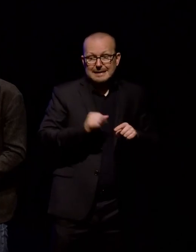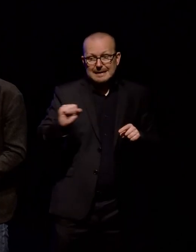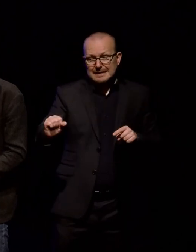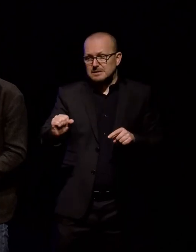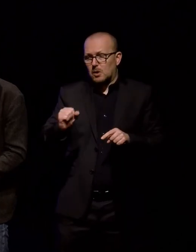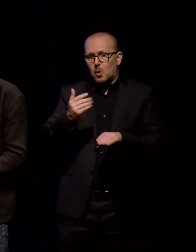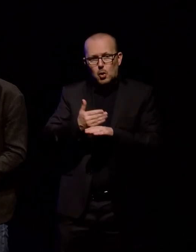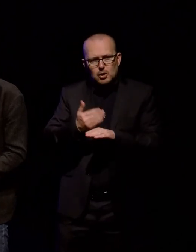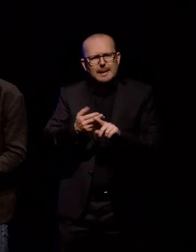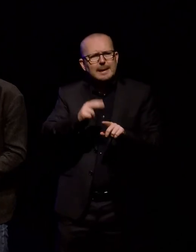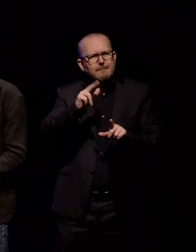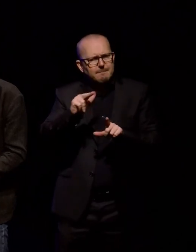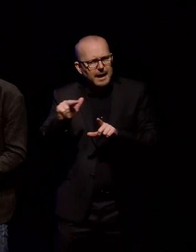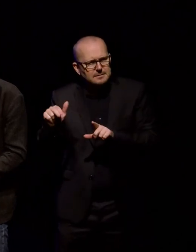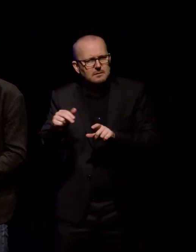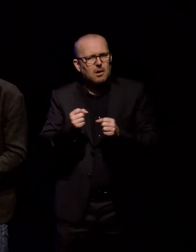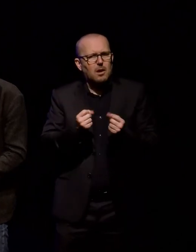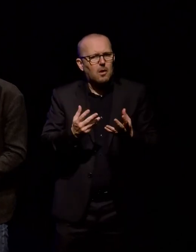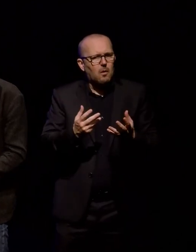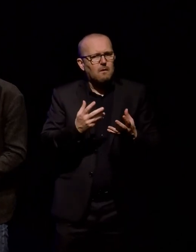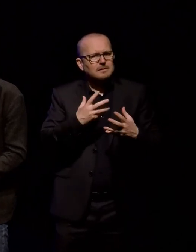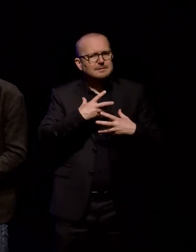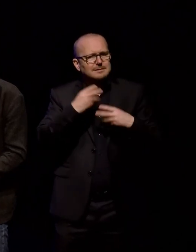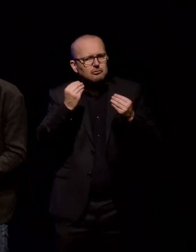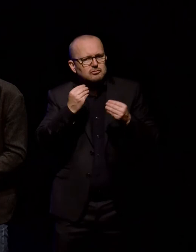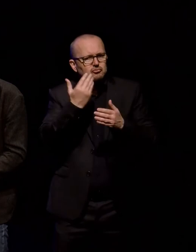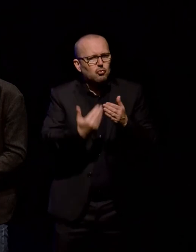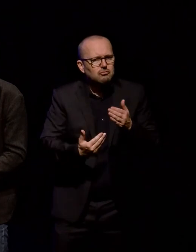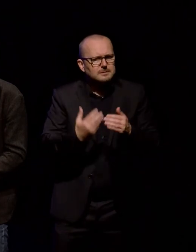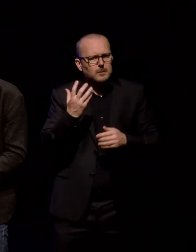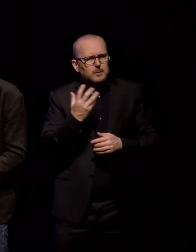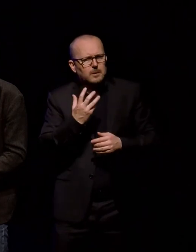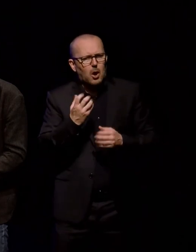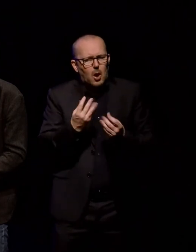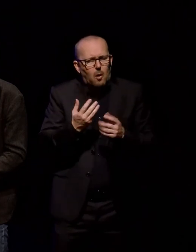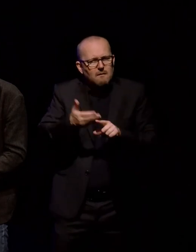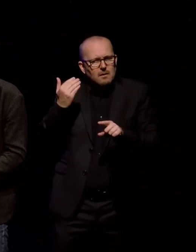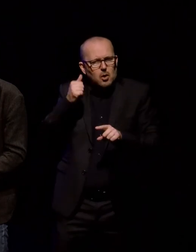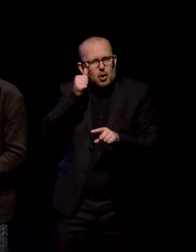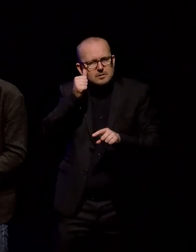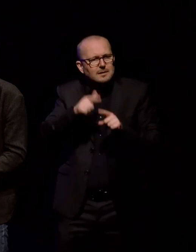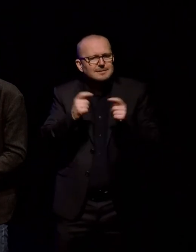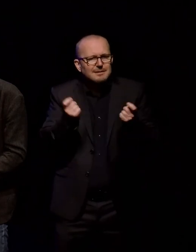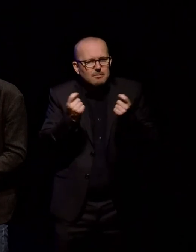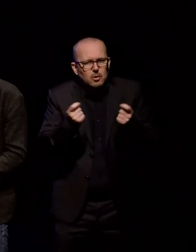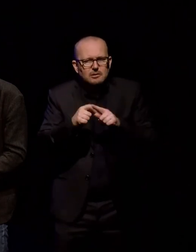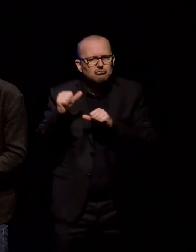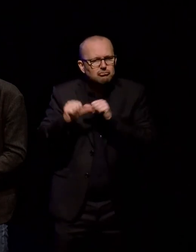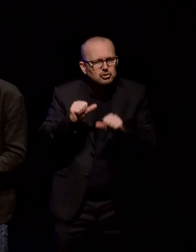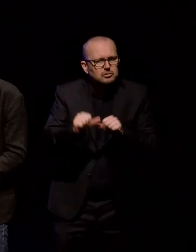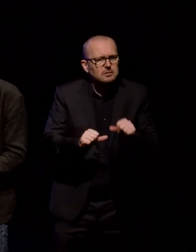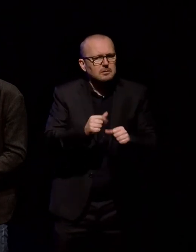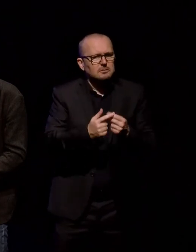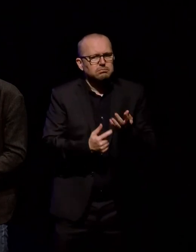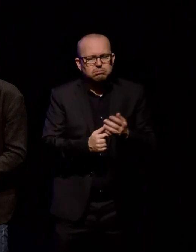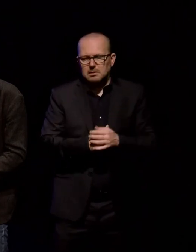lot of sacred stories that are embedded with a lot of esoteric knowledge. That talk of ceremony and talk of tradition.